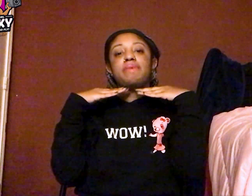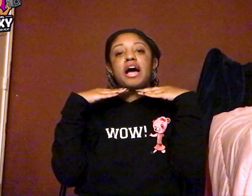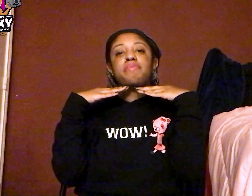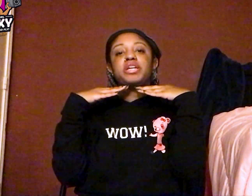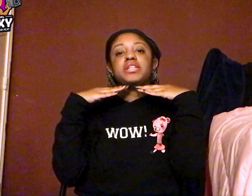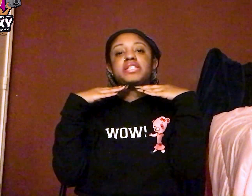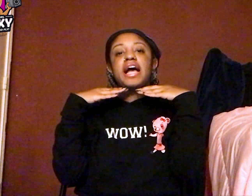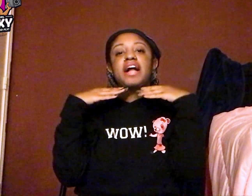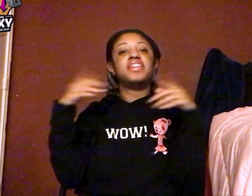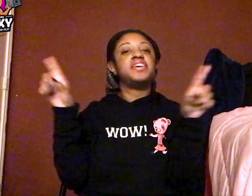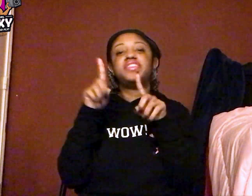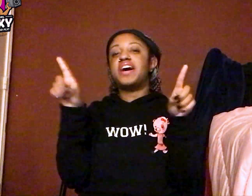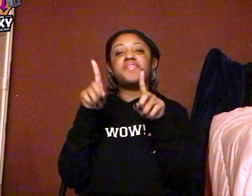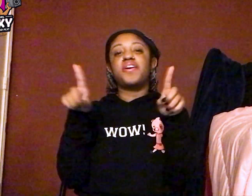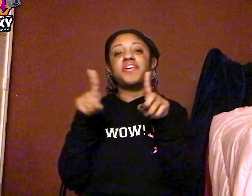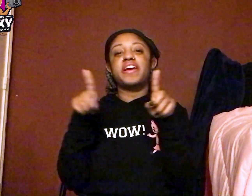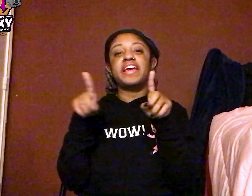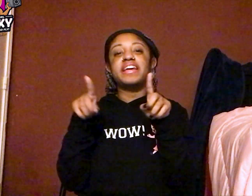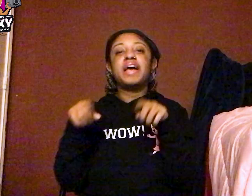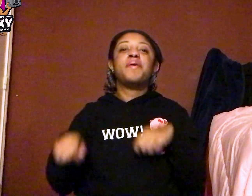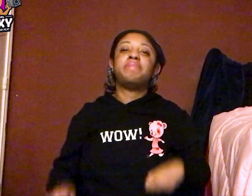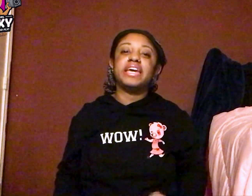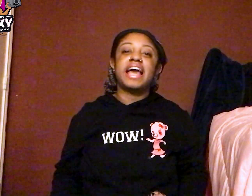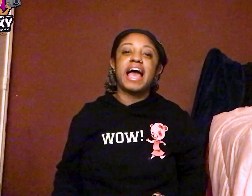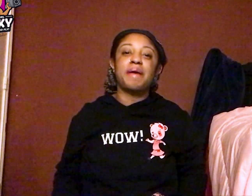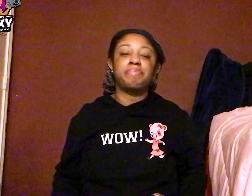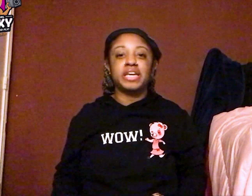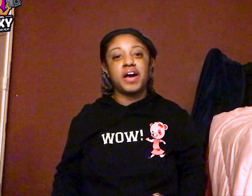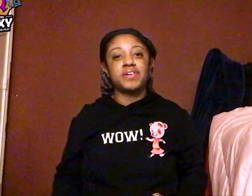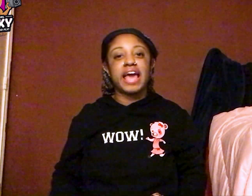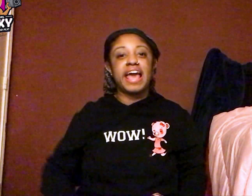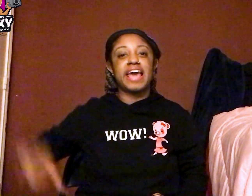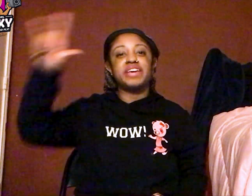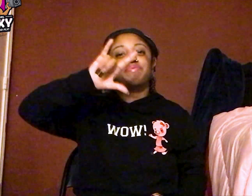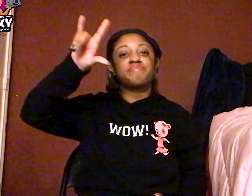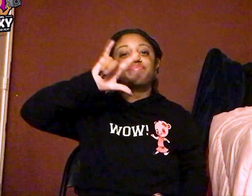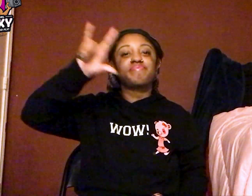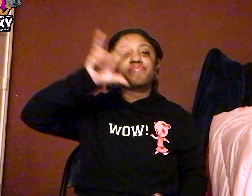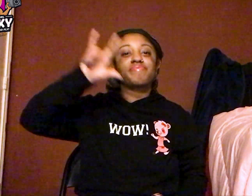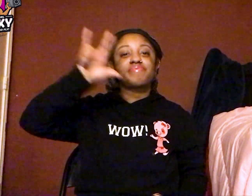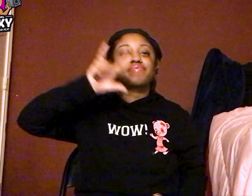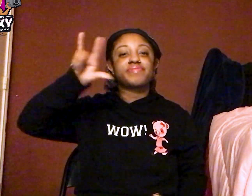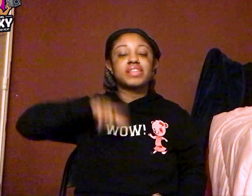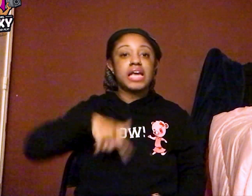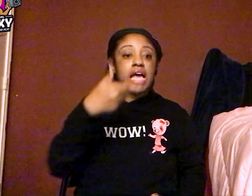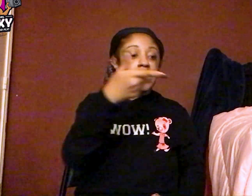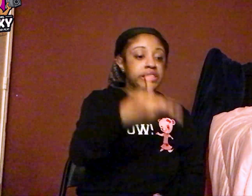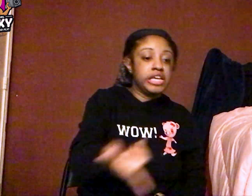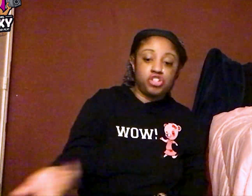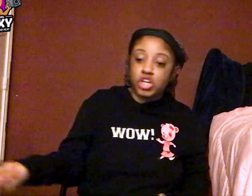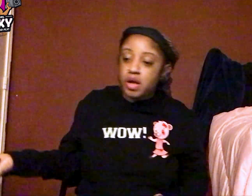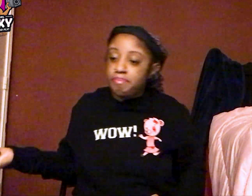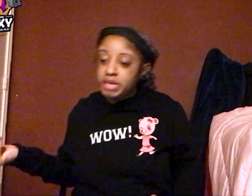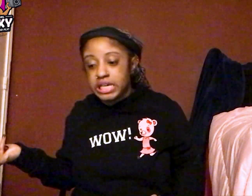smile, be yourself. Don't worry, be happy, okay? This your girl